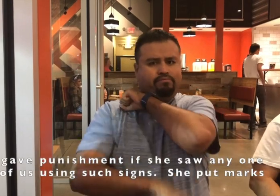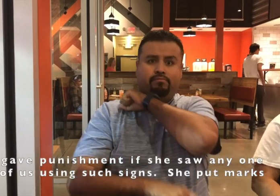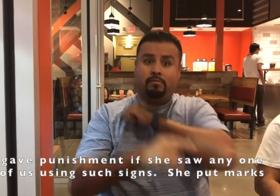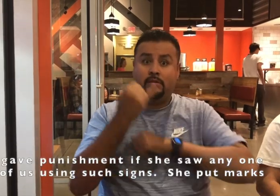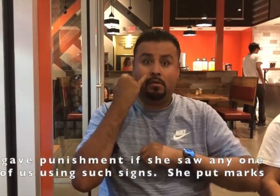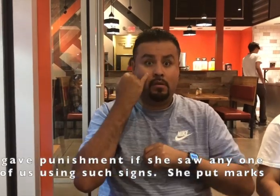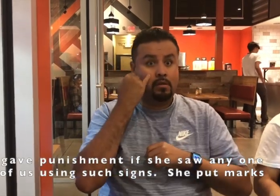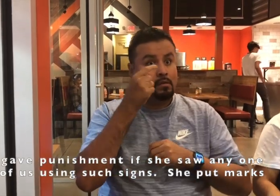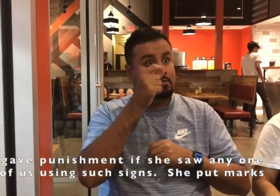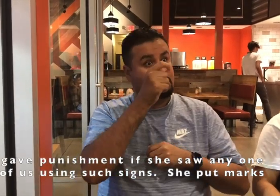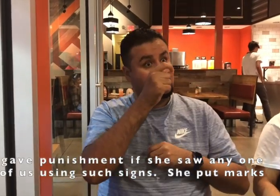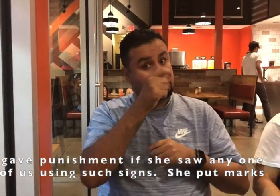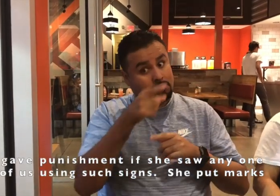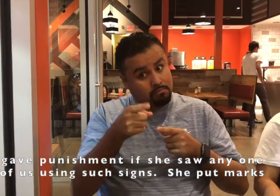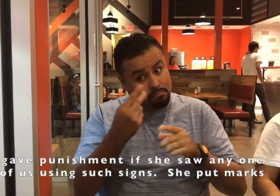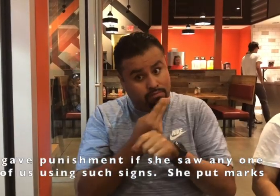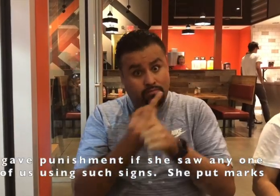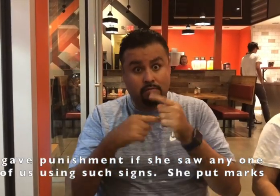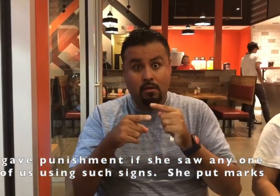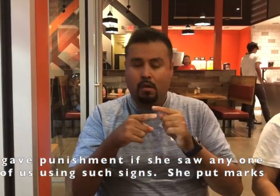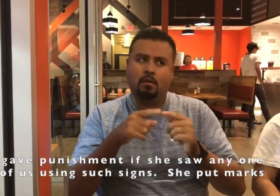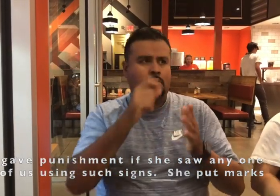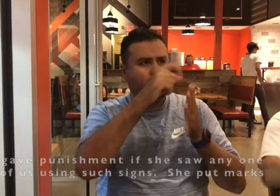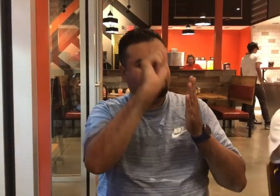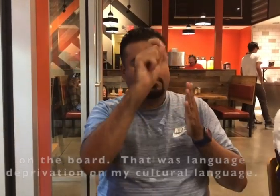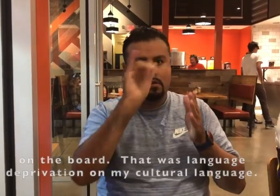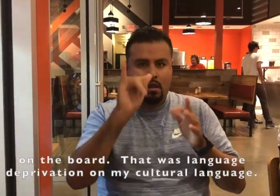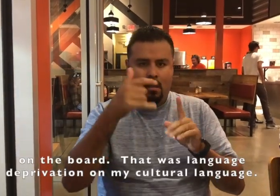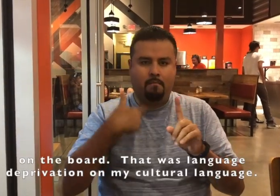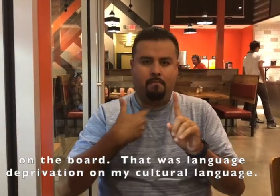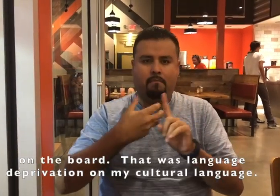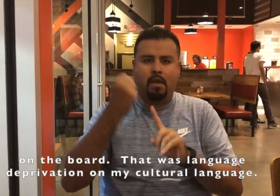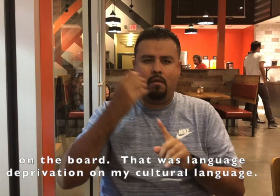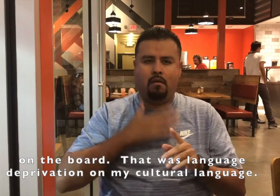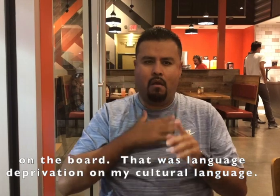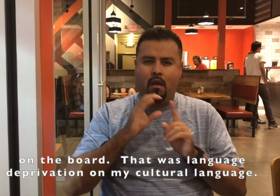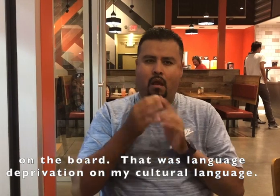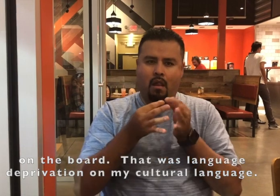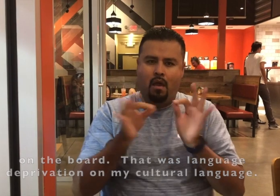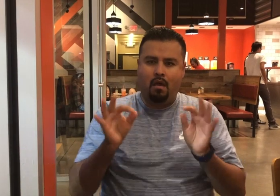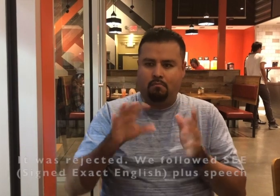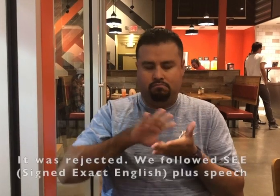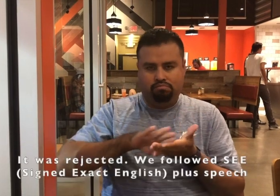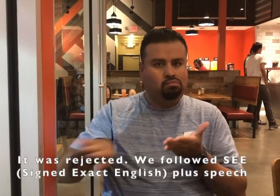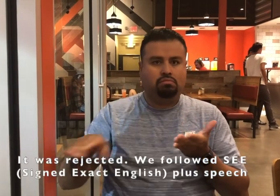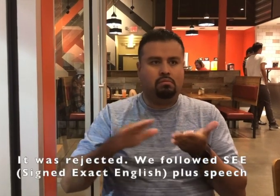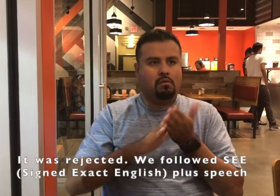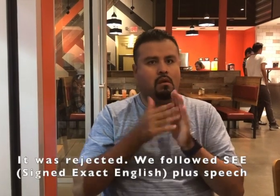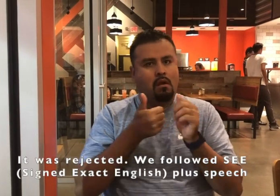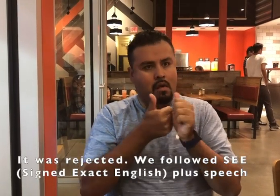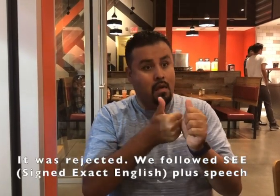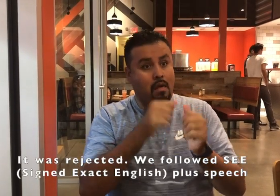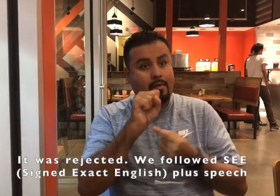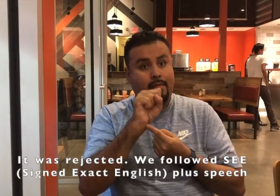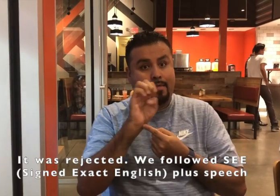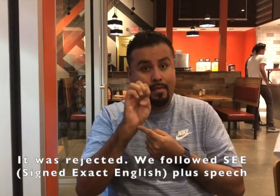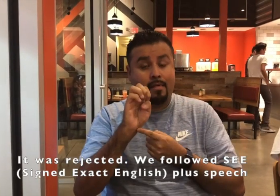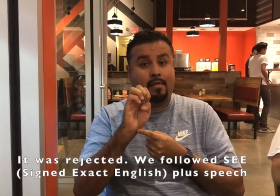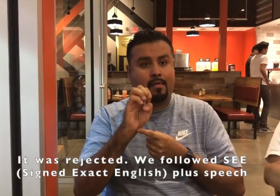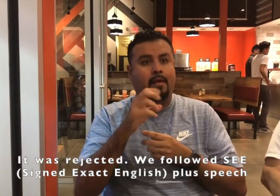she got mad at me and gave me a punishment if she saw any one of us using such signs and put our names on the board. And that was our culture. It was rejected.